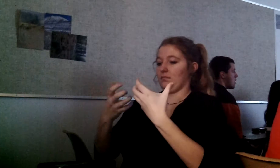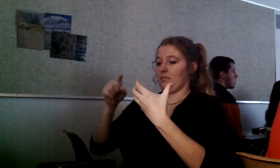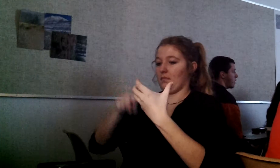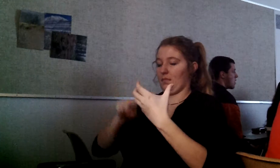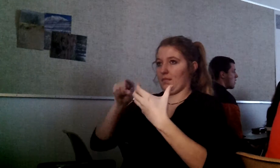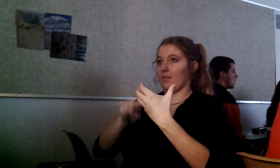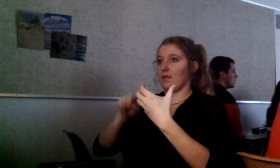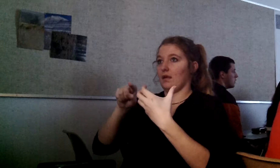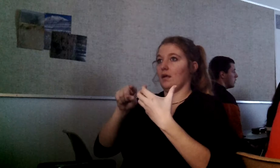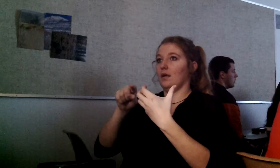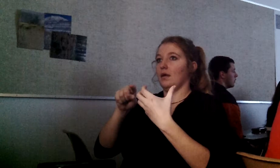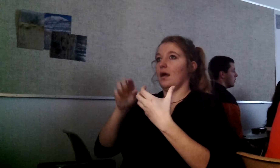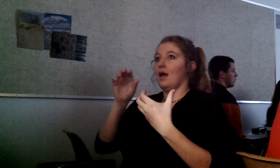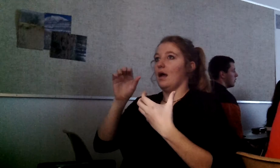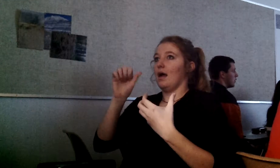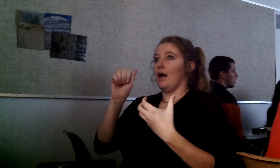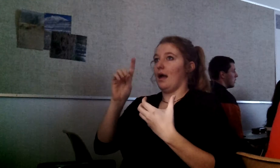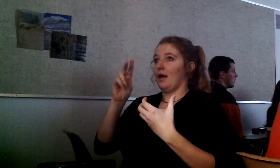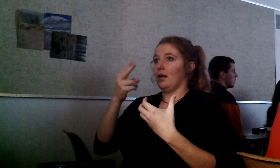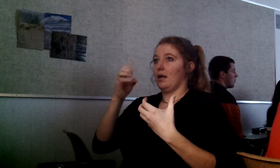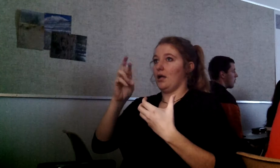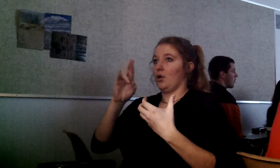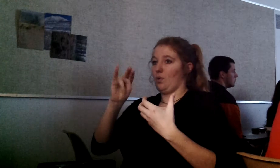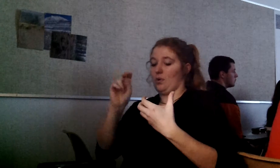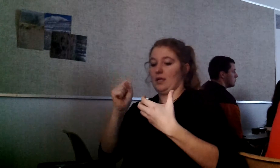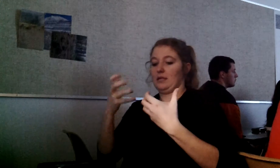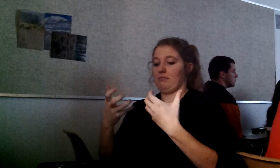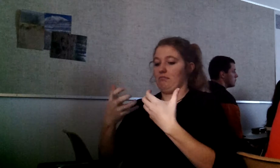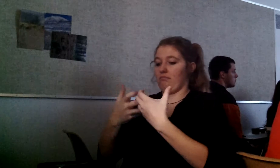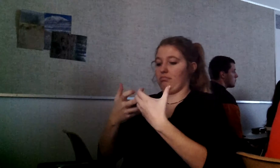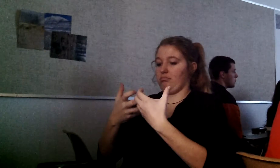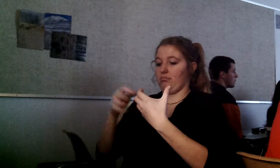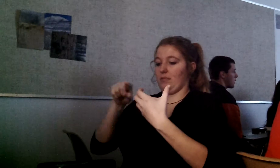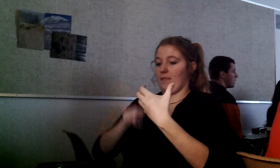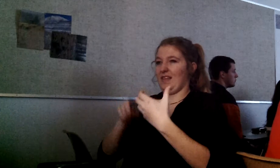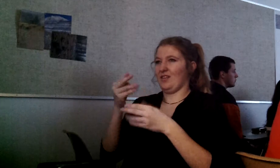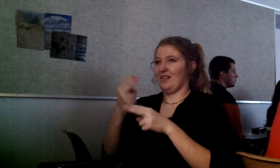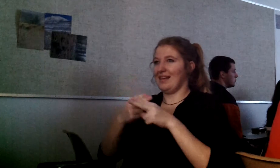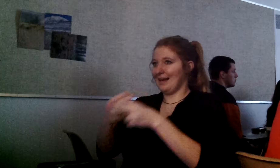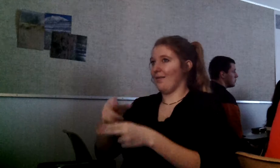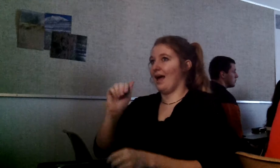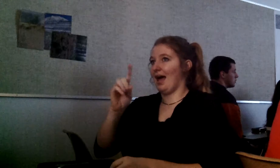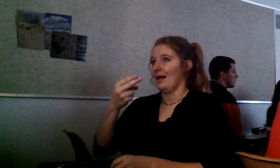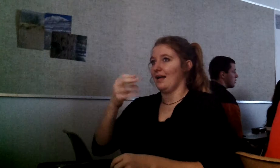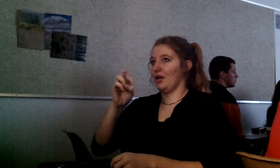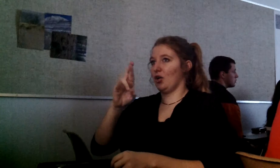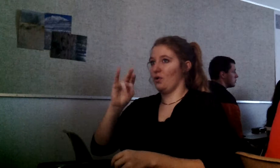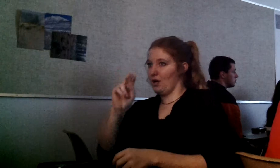main adhesive factors in the form of junction known as the adherens junction. Adherens junctions originate when